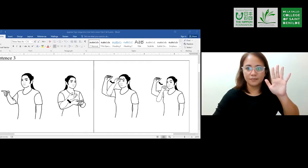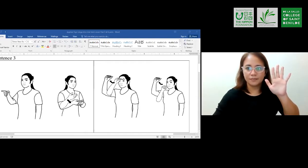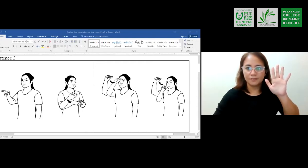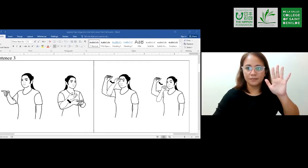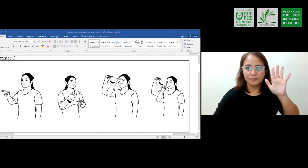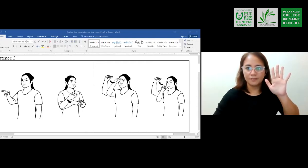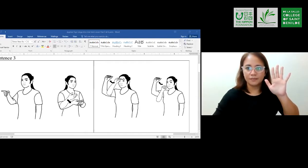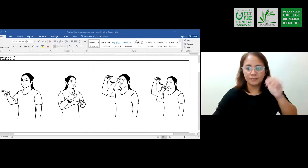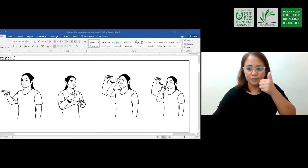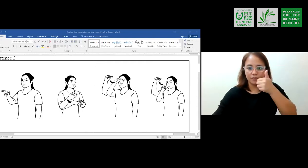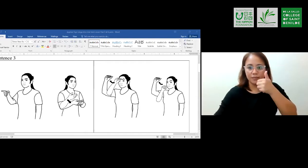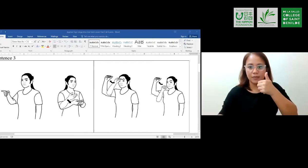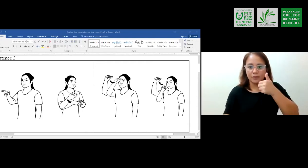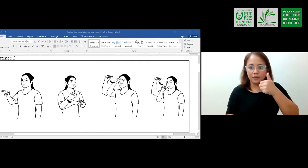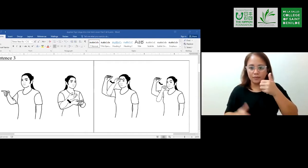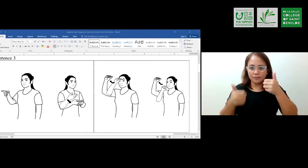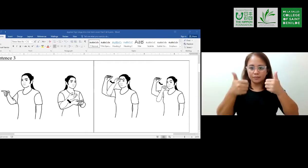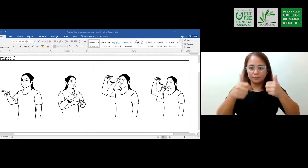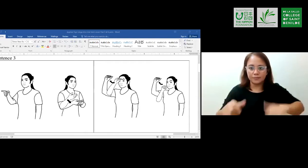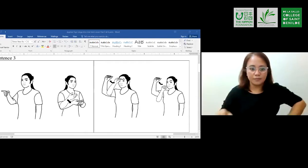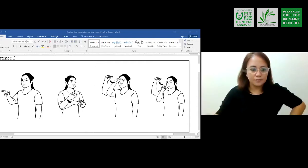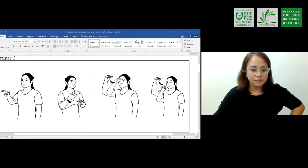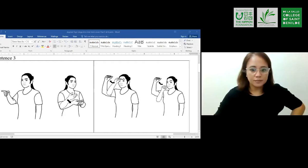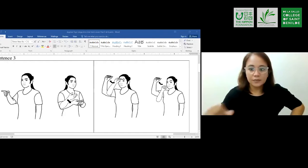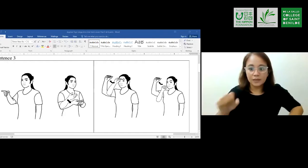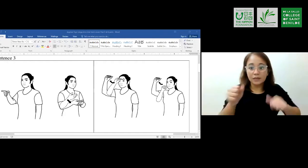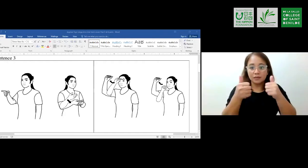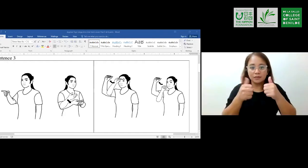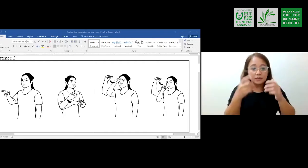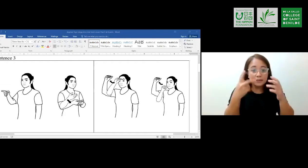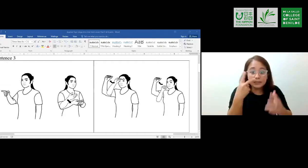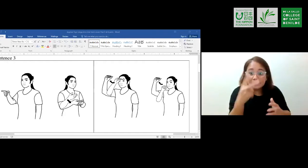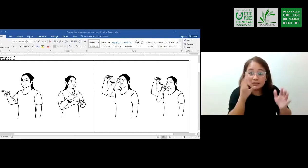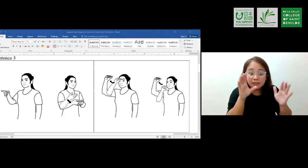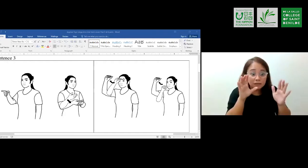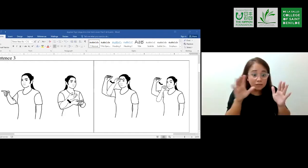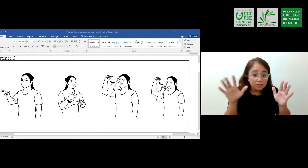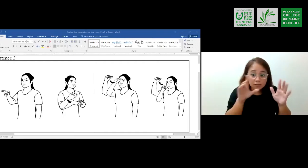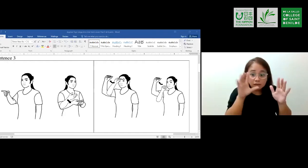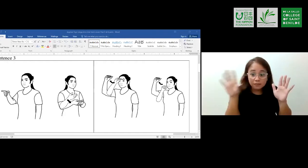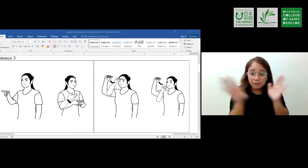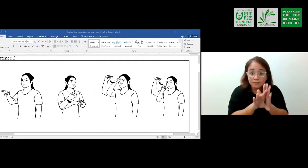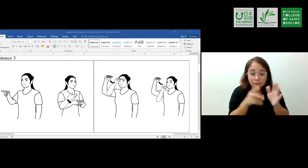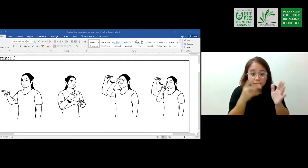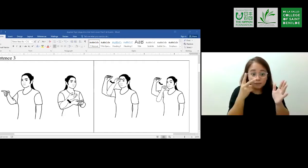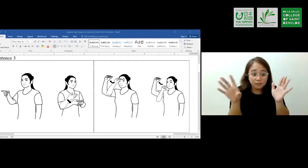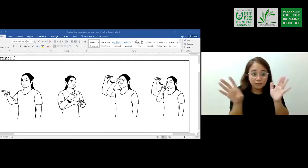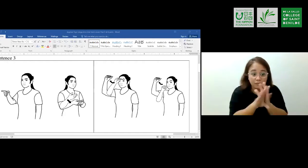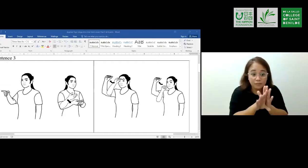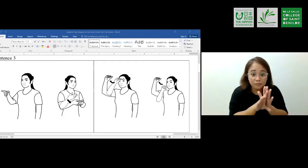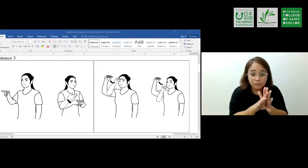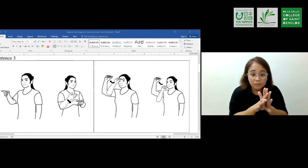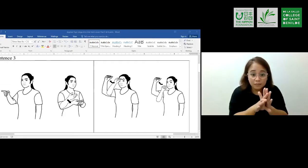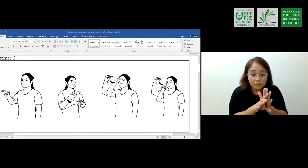Can you see the full text? Because part of my screen is showing over the text.